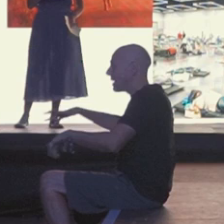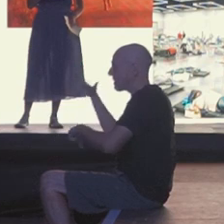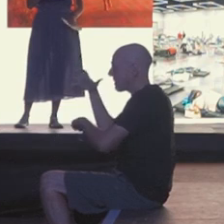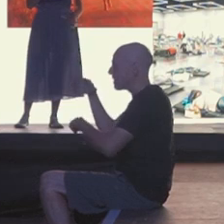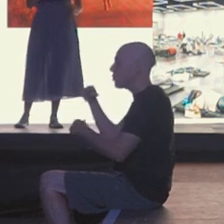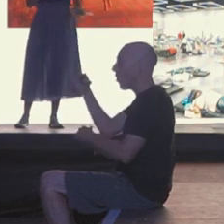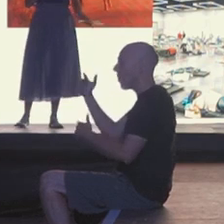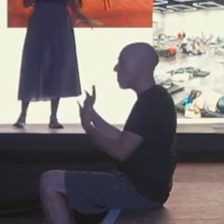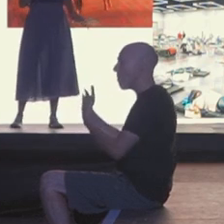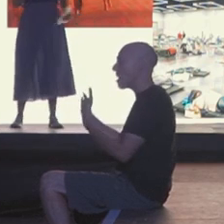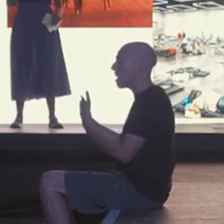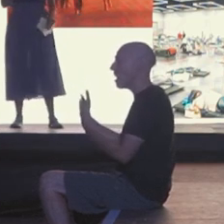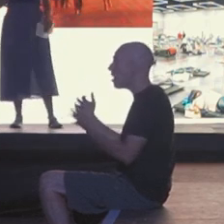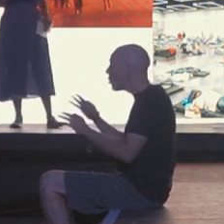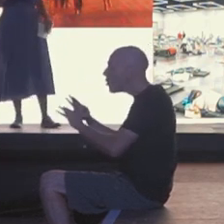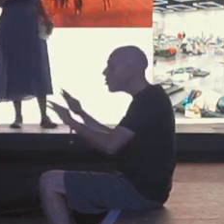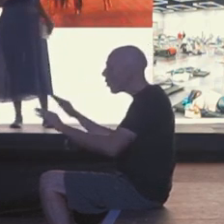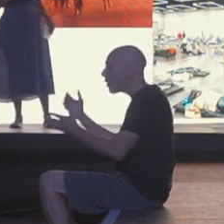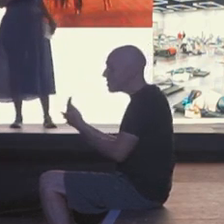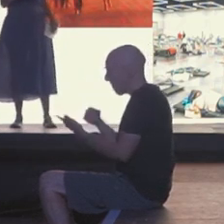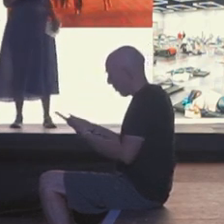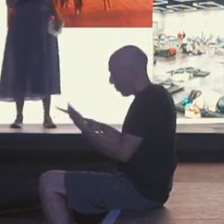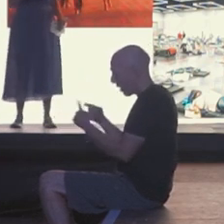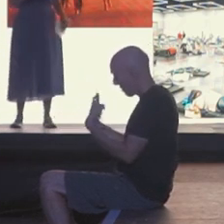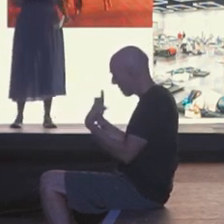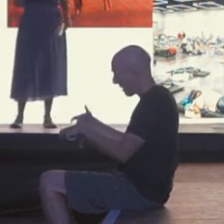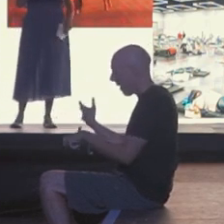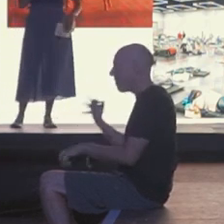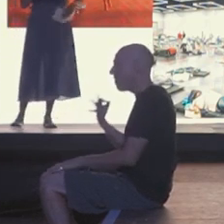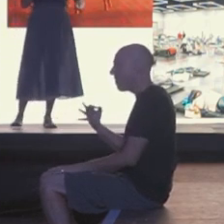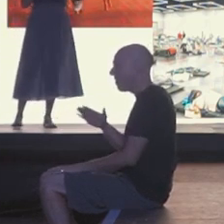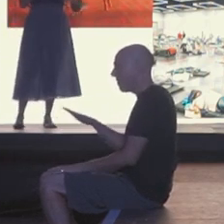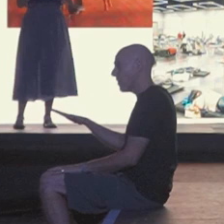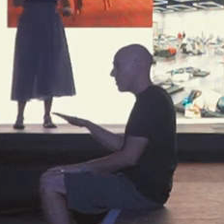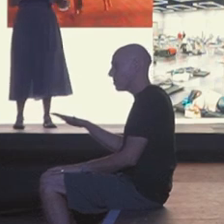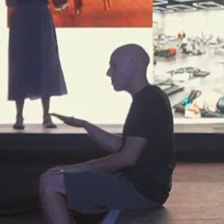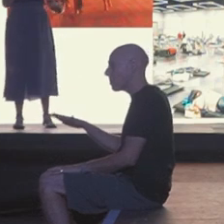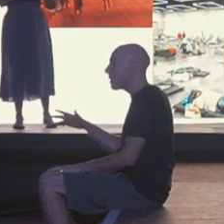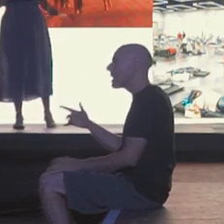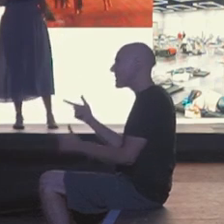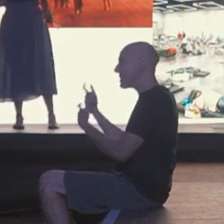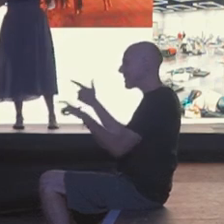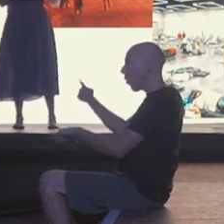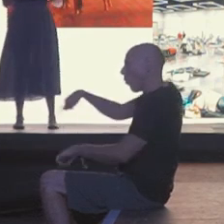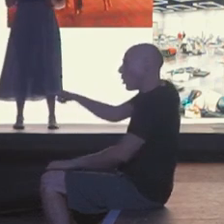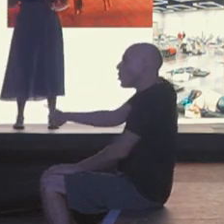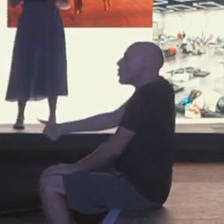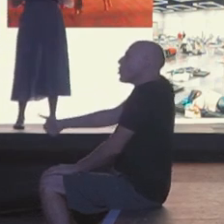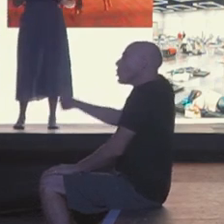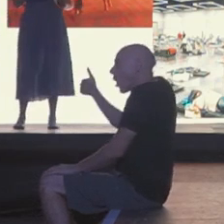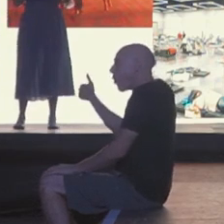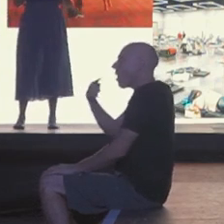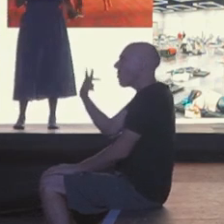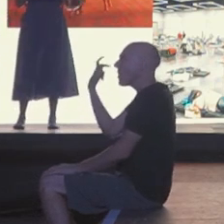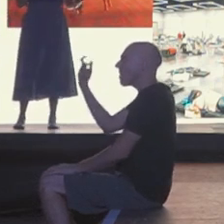America. Nowhere is safe, not even here in the UK. And even with that knowledge and knowing what is happening, our governments